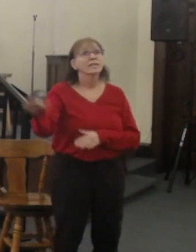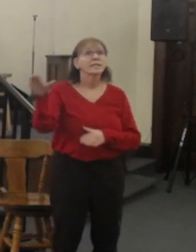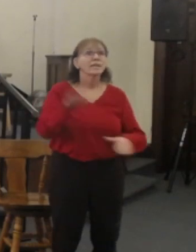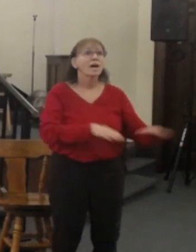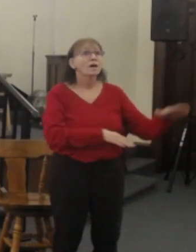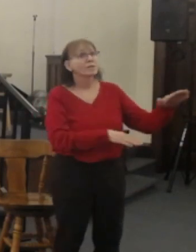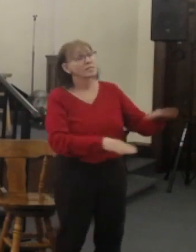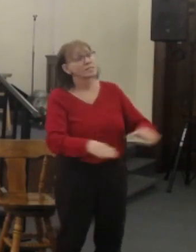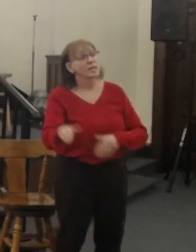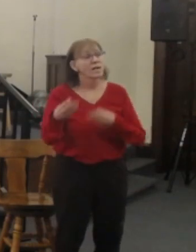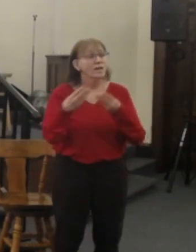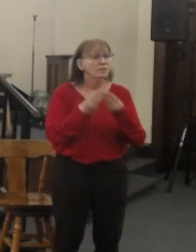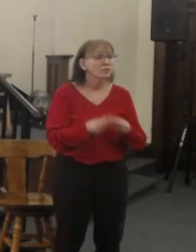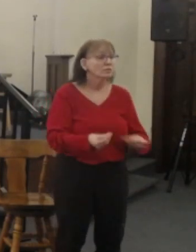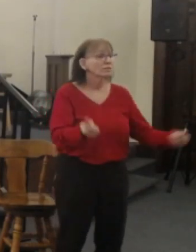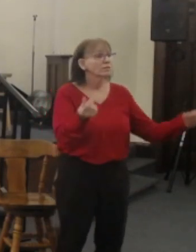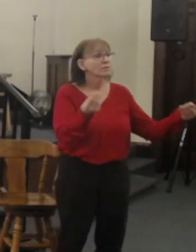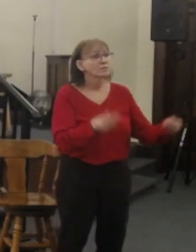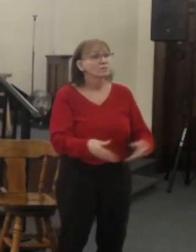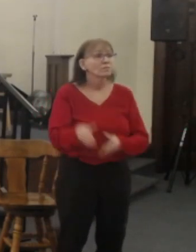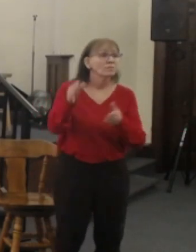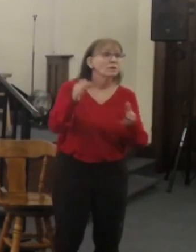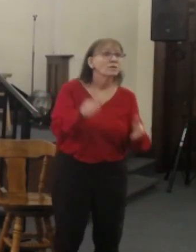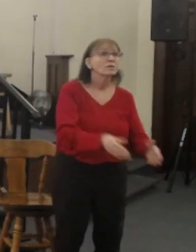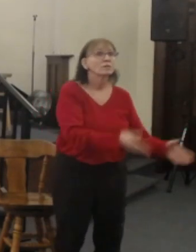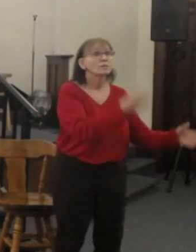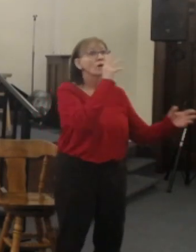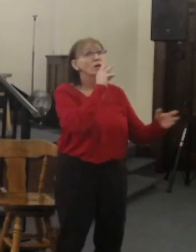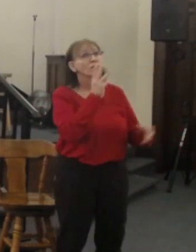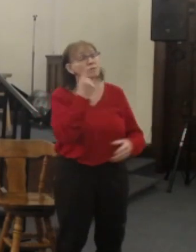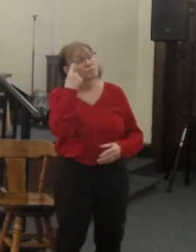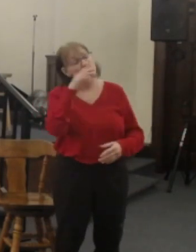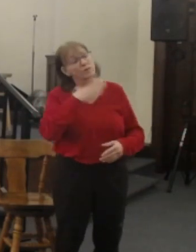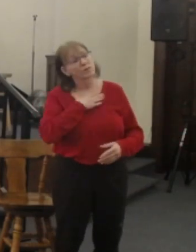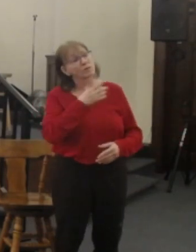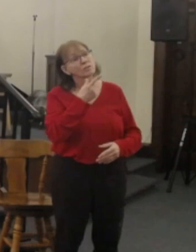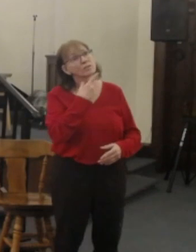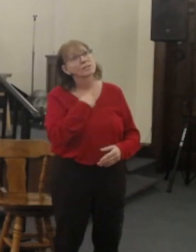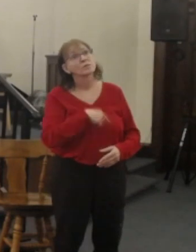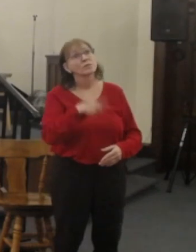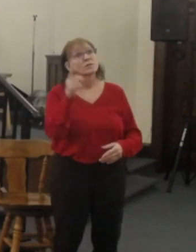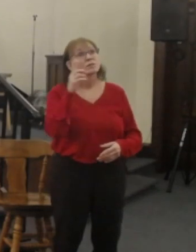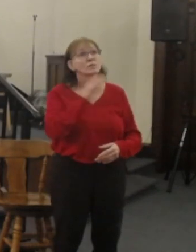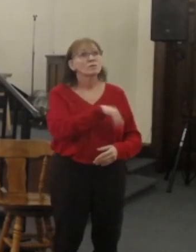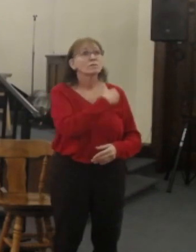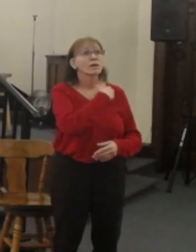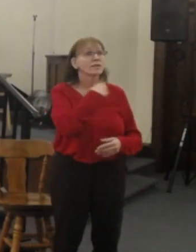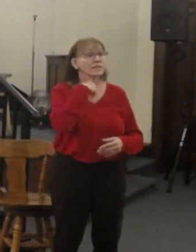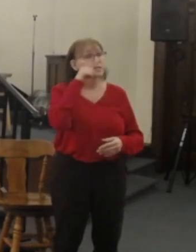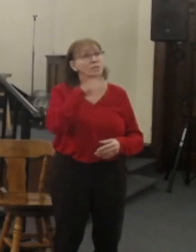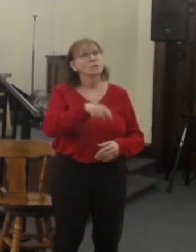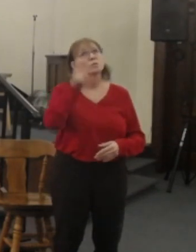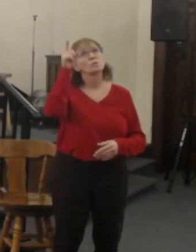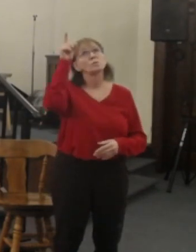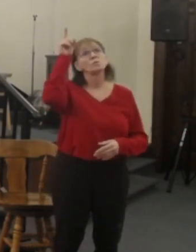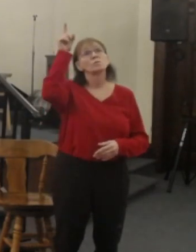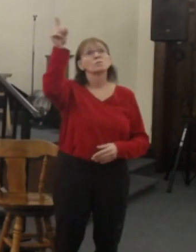Walking down these desert roads, water for my thirsty soul. I need you.